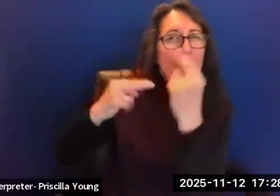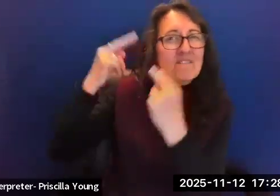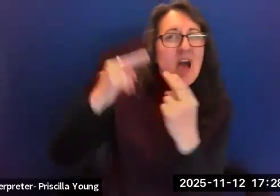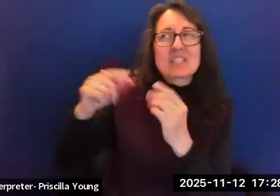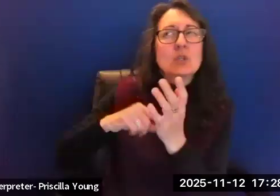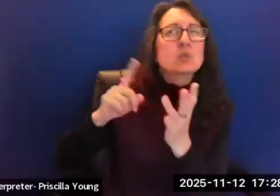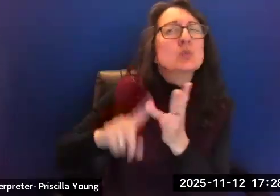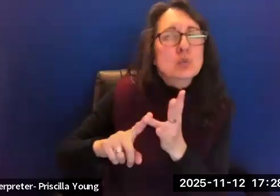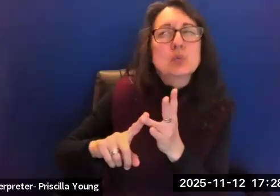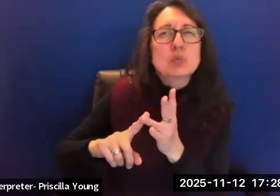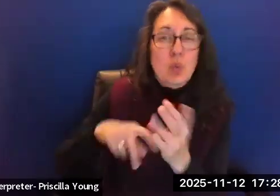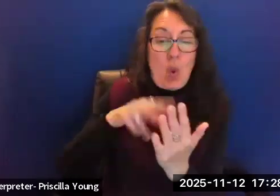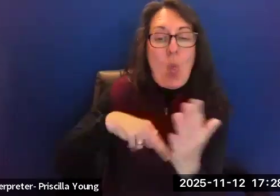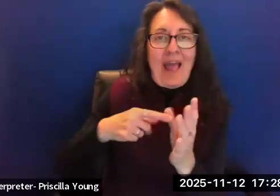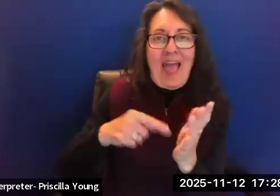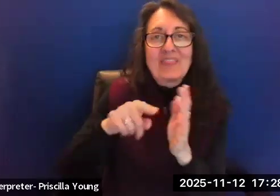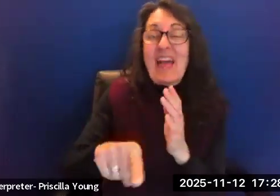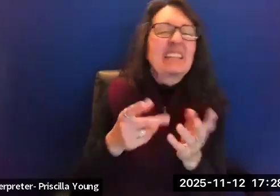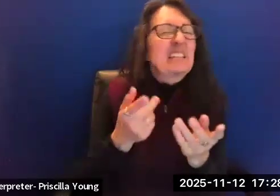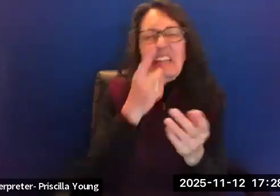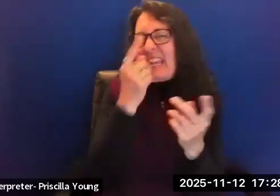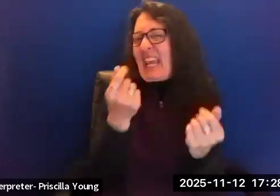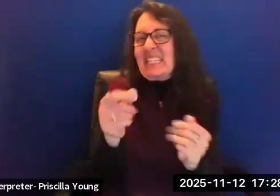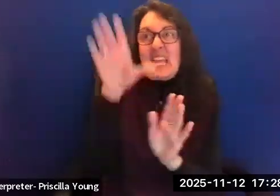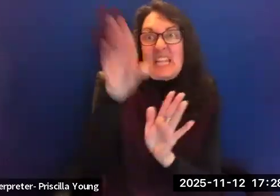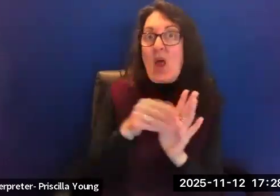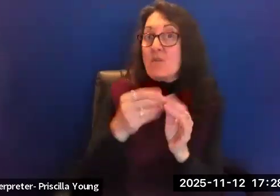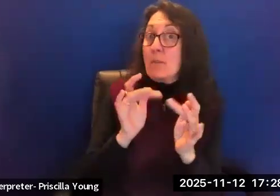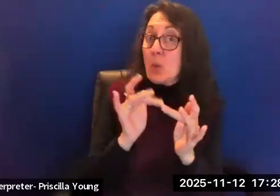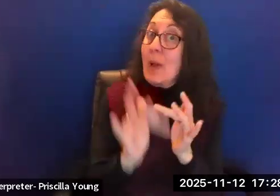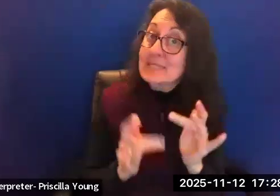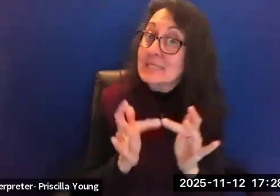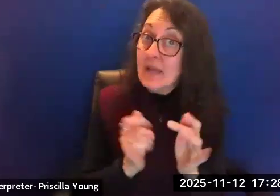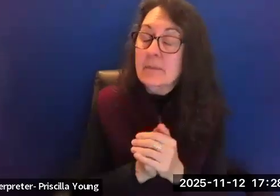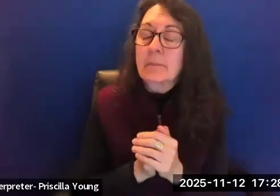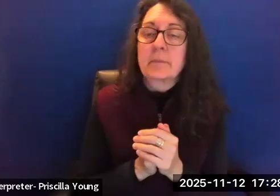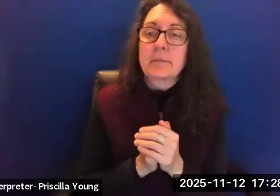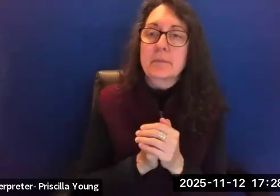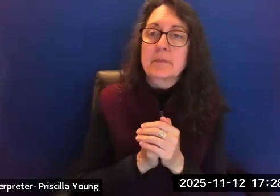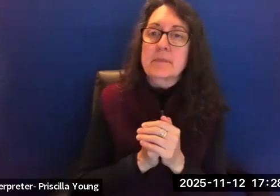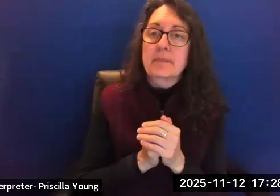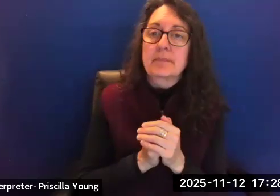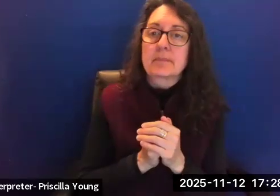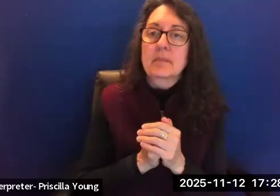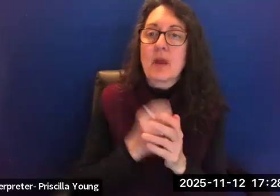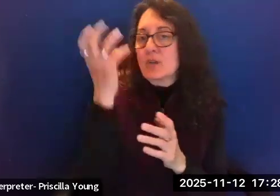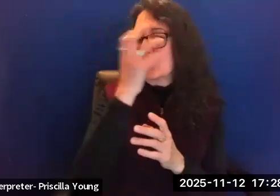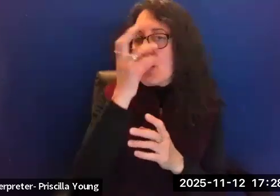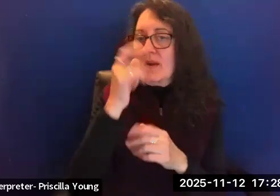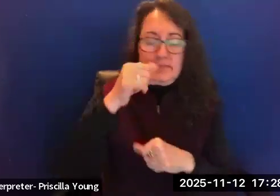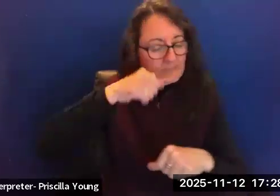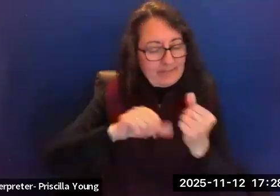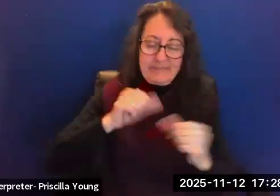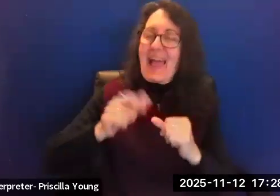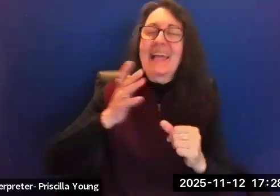can be downloaded from the website. You might also, need to start that sentence